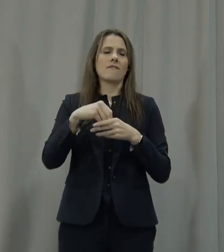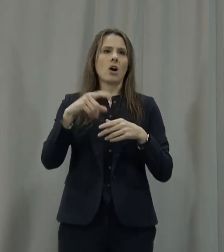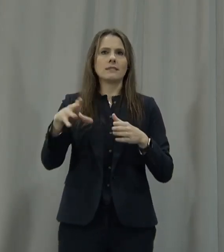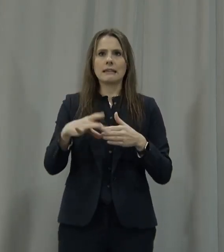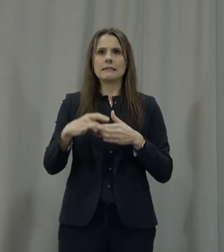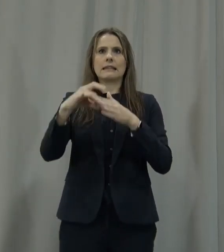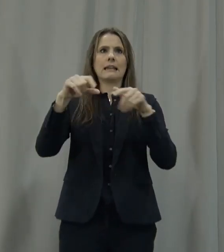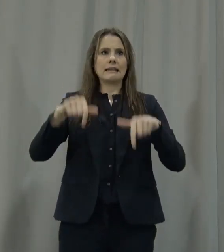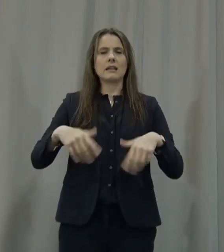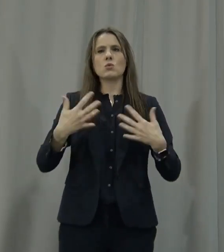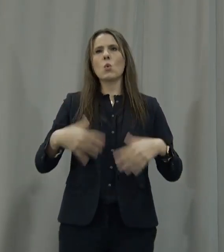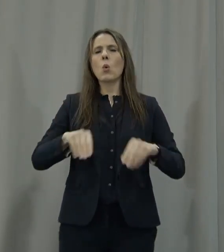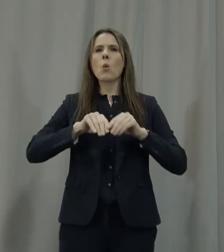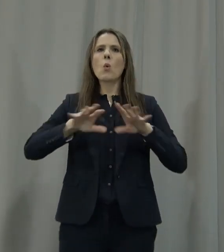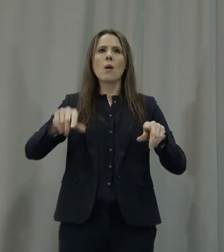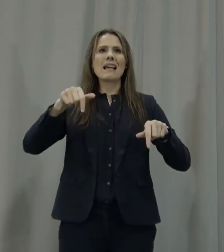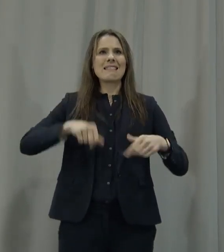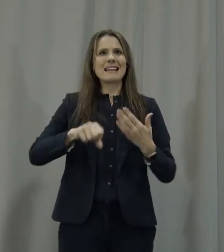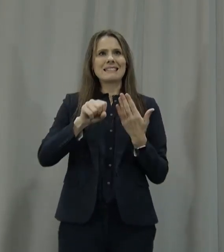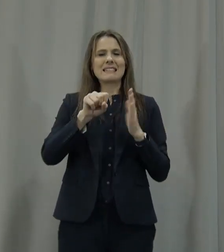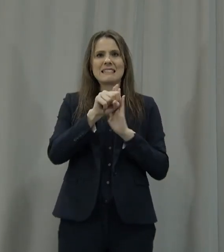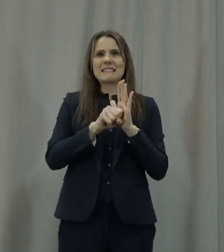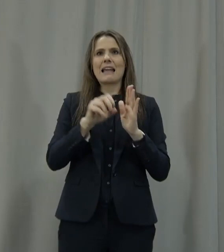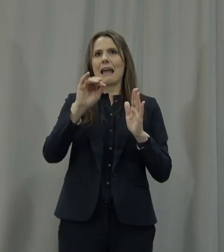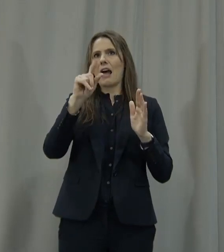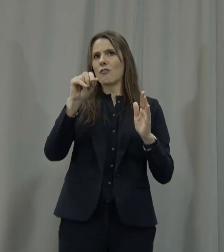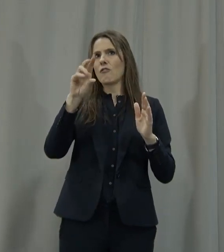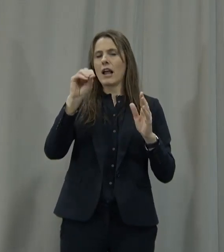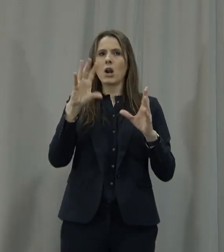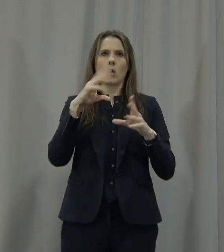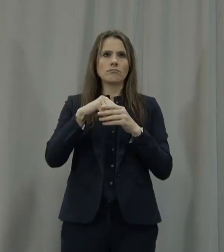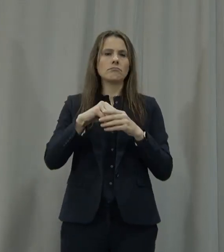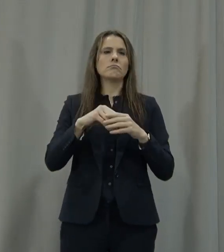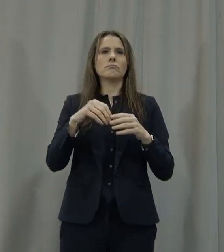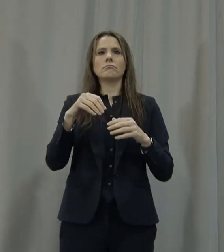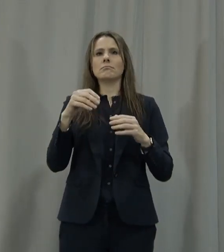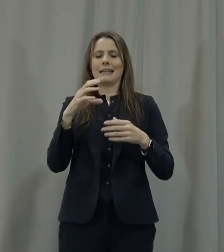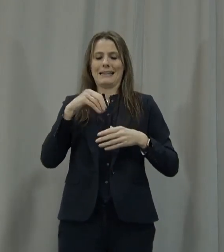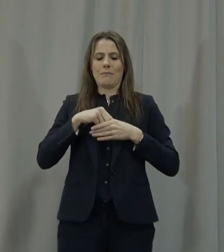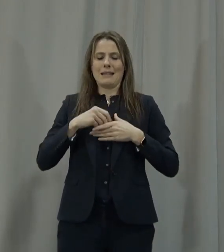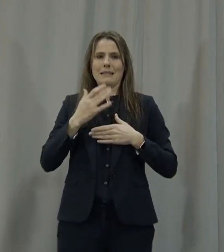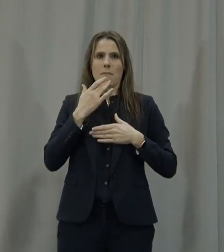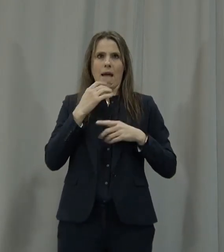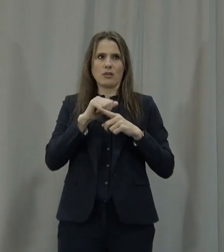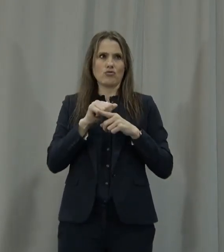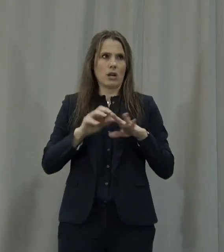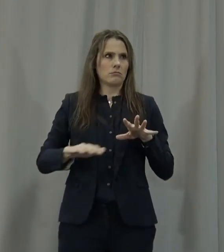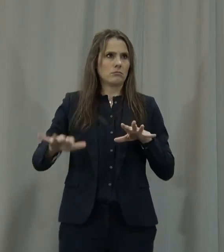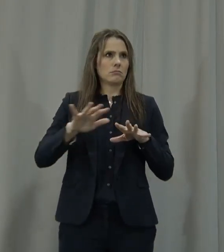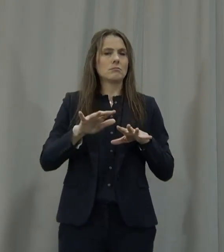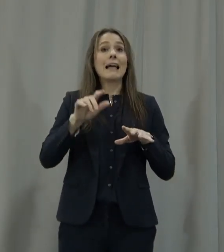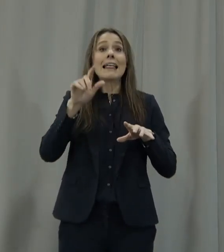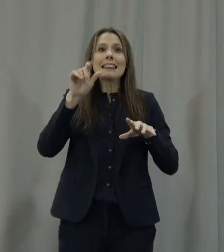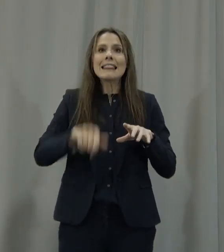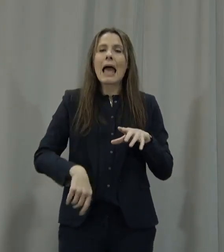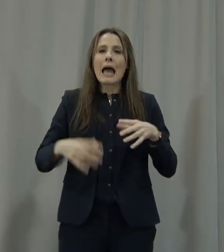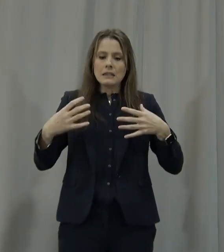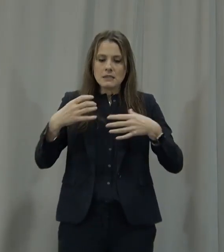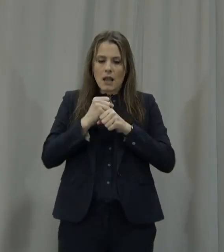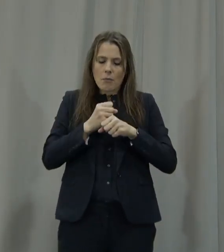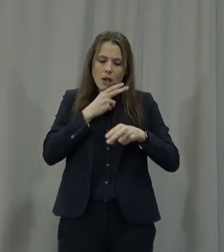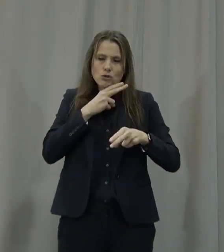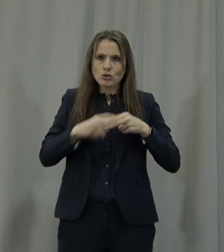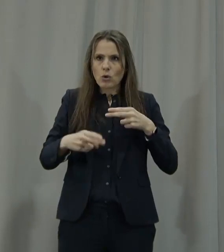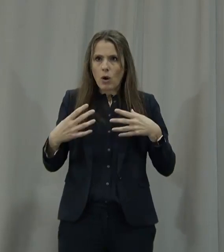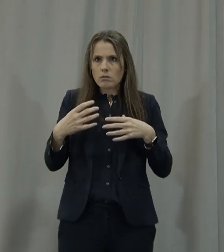bias throughout the state and throughout state agencies. Now, this is just a short summary of some of the work being done around the state. And after this